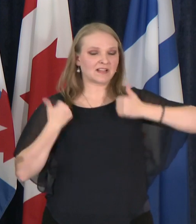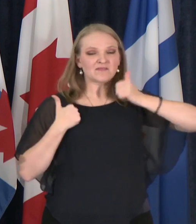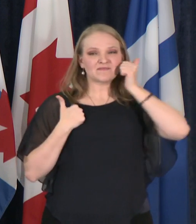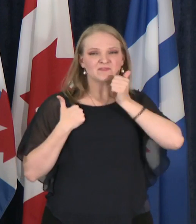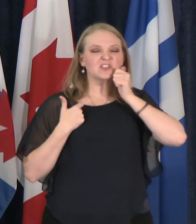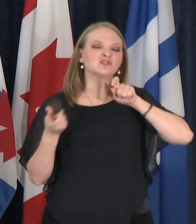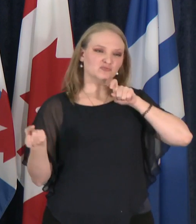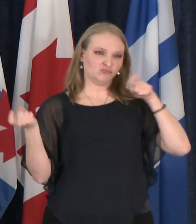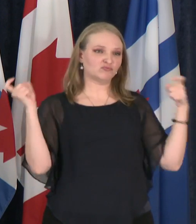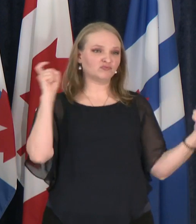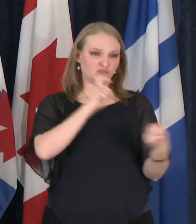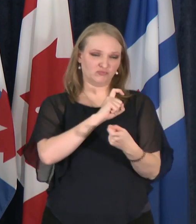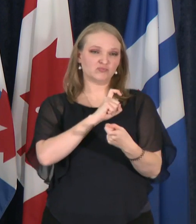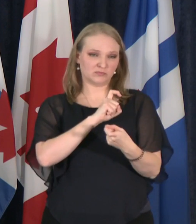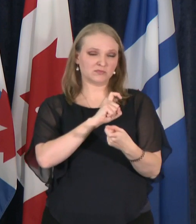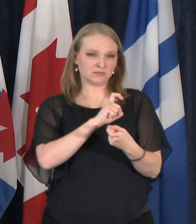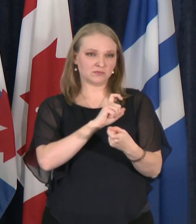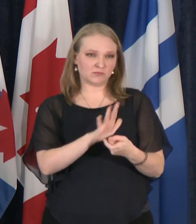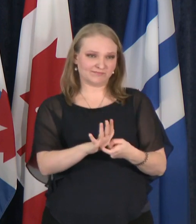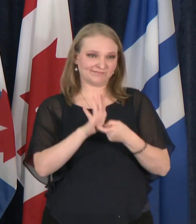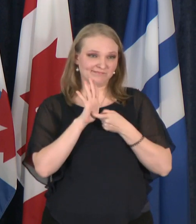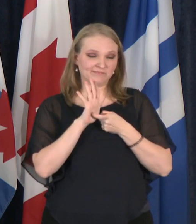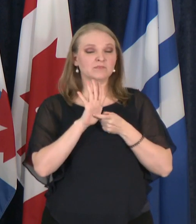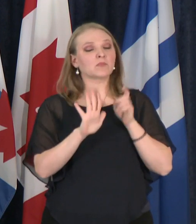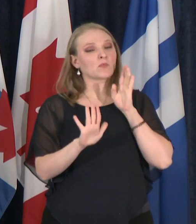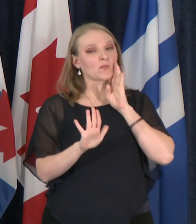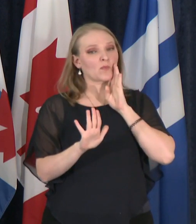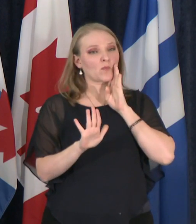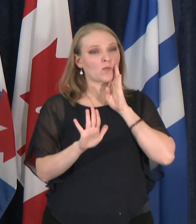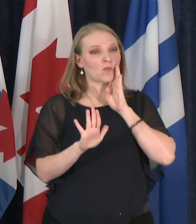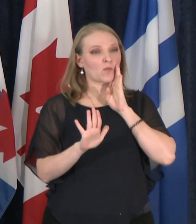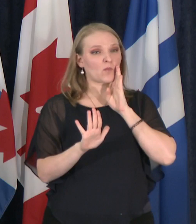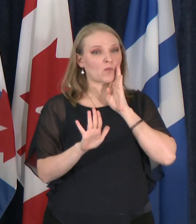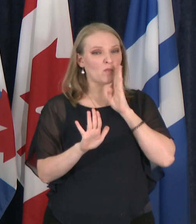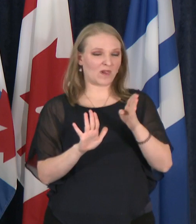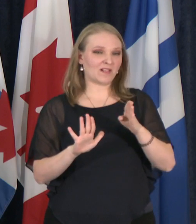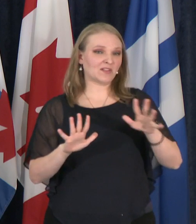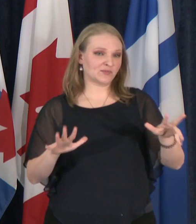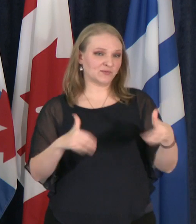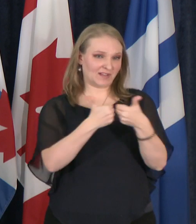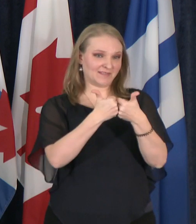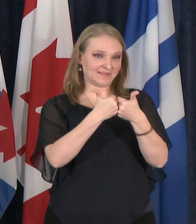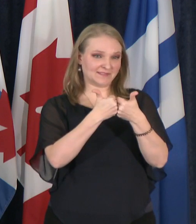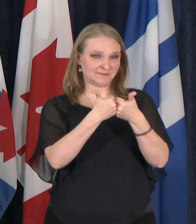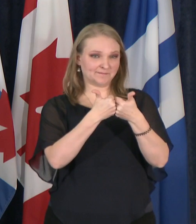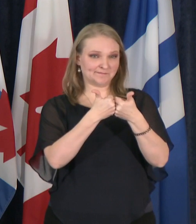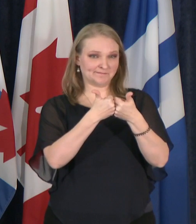daily lives, and they will present challenges.